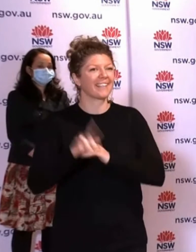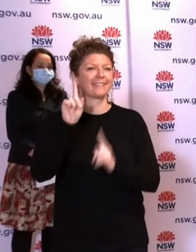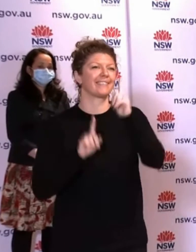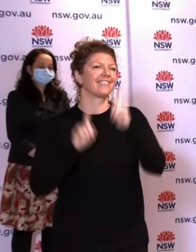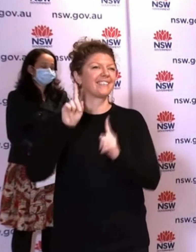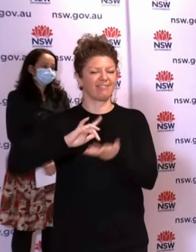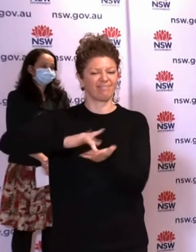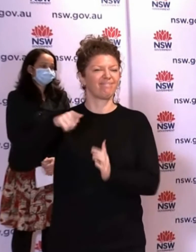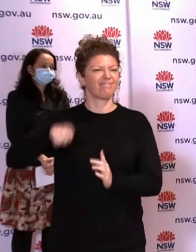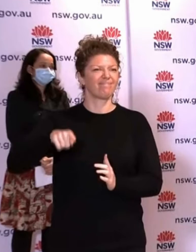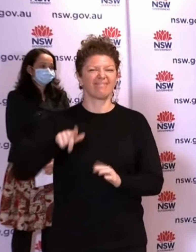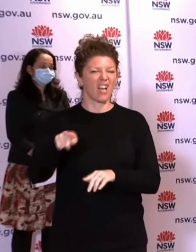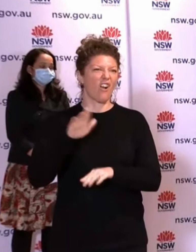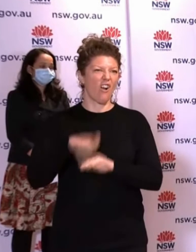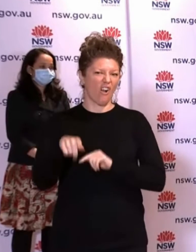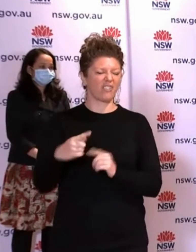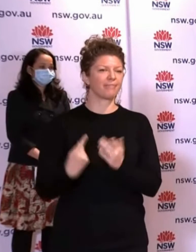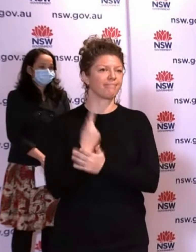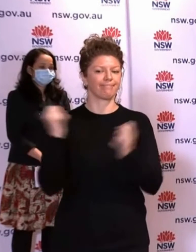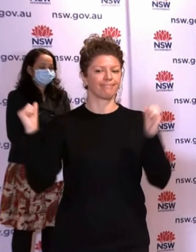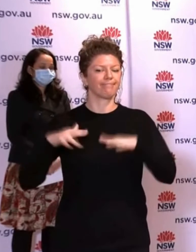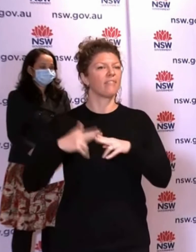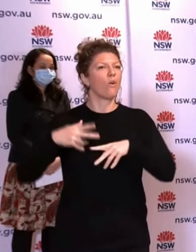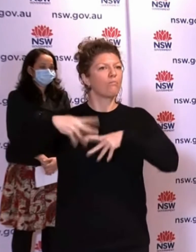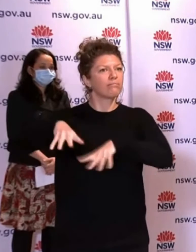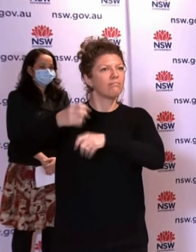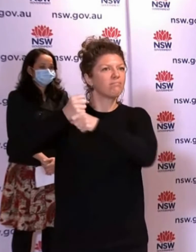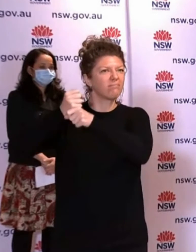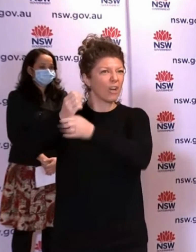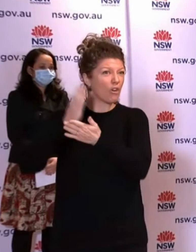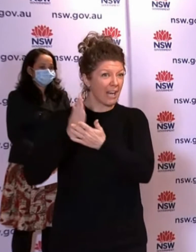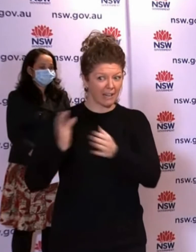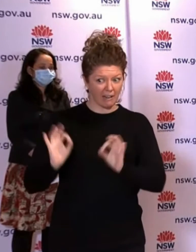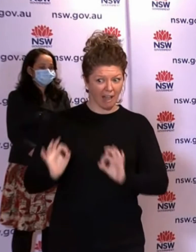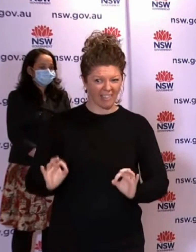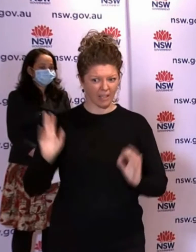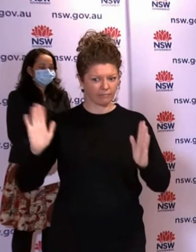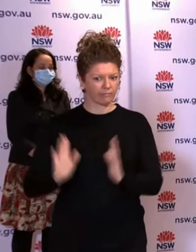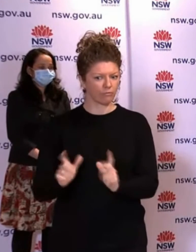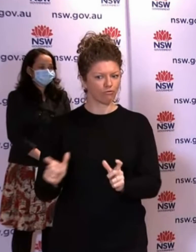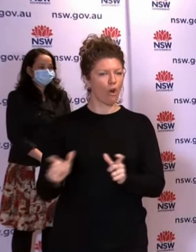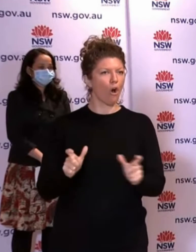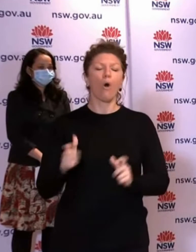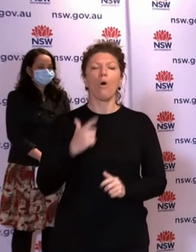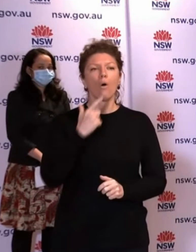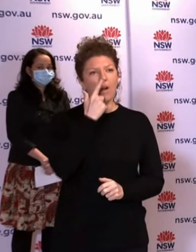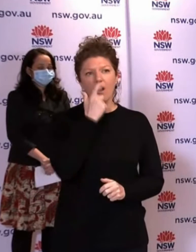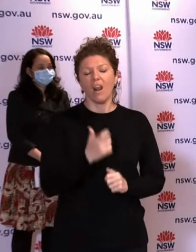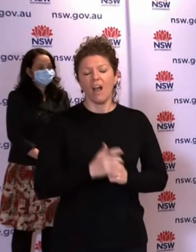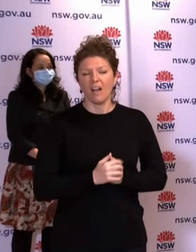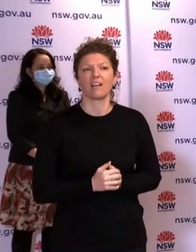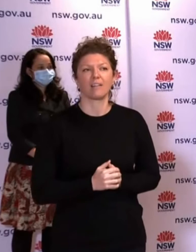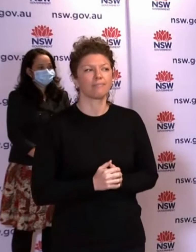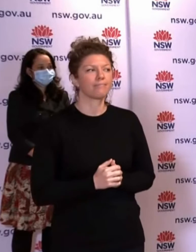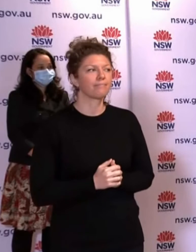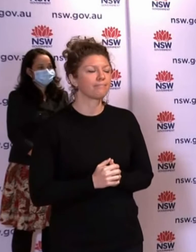Sydney and surrounds in relation to the protest or lack of protest activity, thankfully, in the city yesterday. What I would